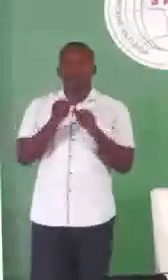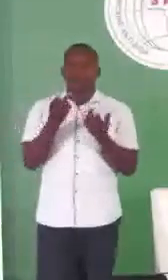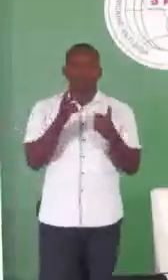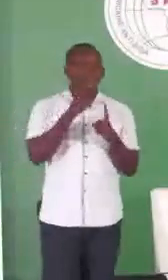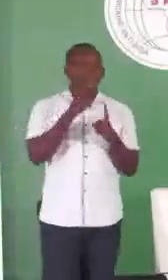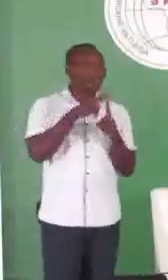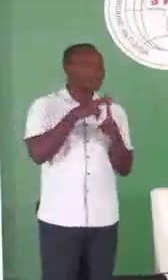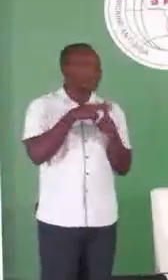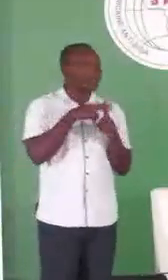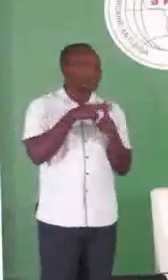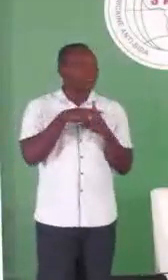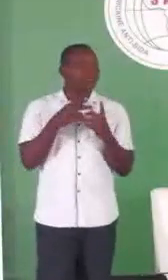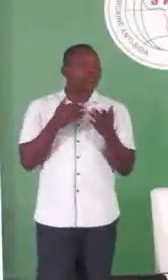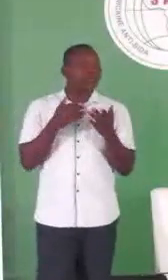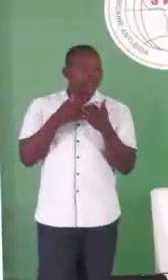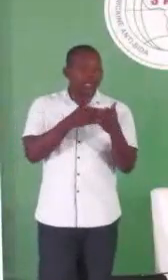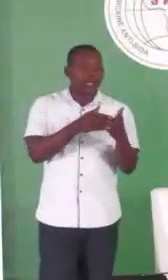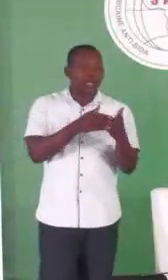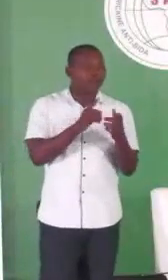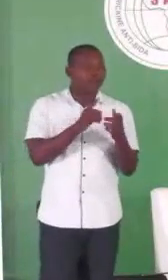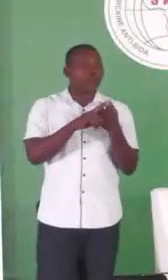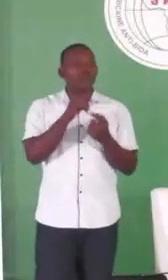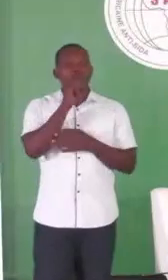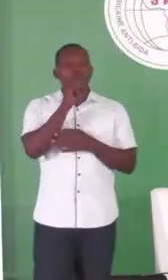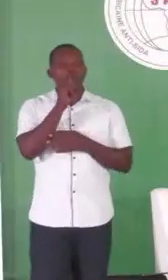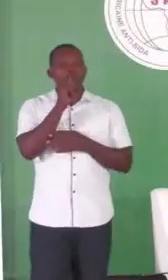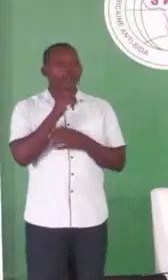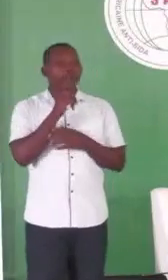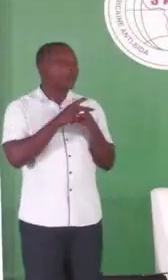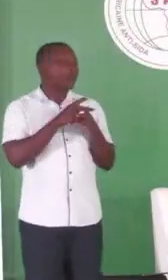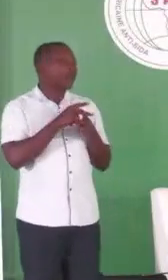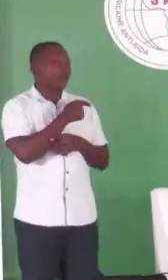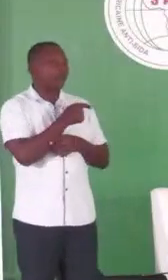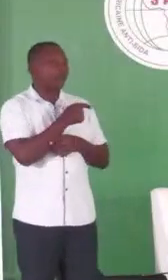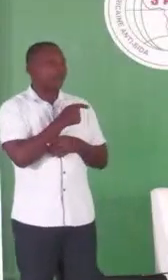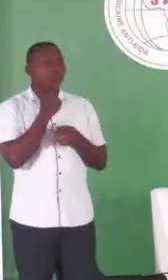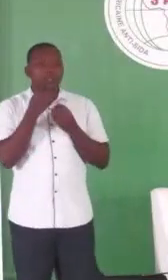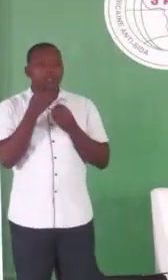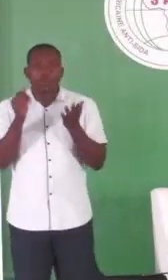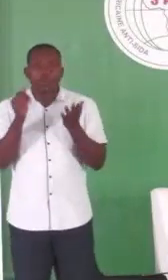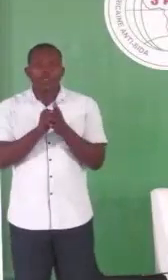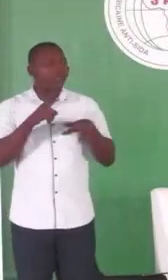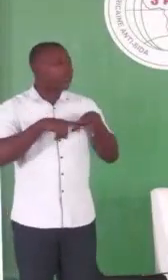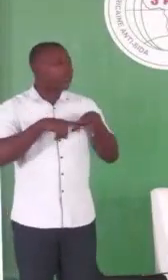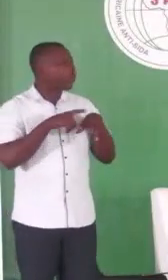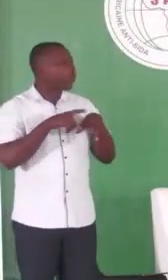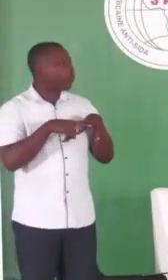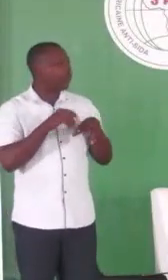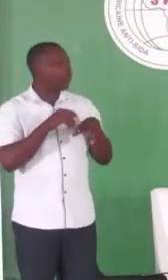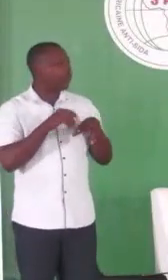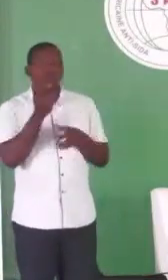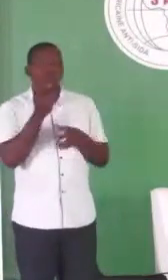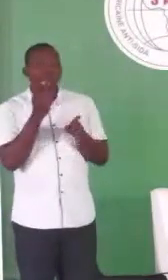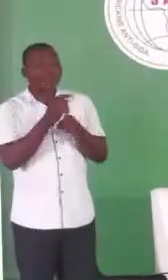to private practice. I did mention that HIV programming in Botswana is not like any other